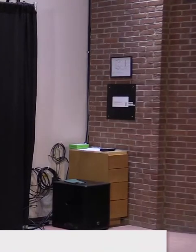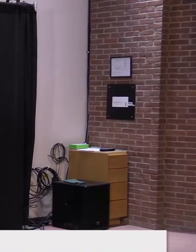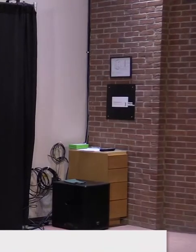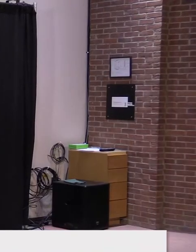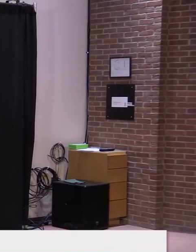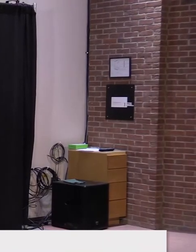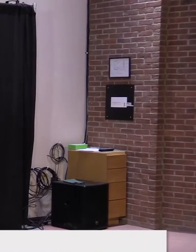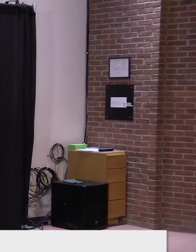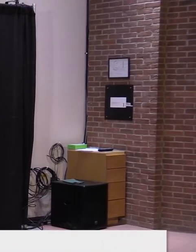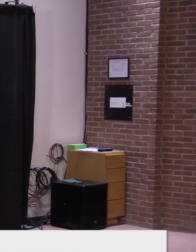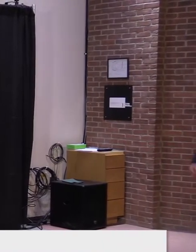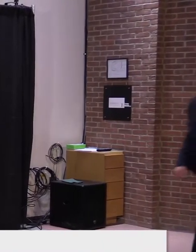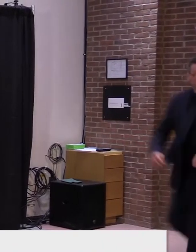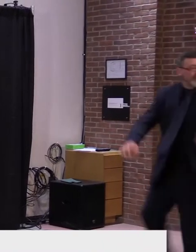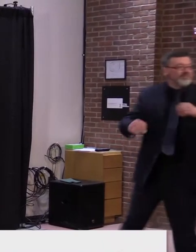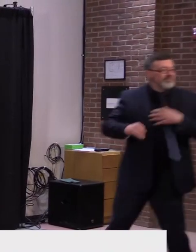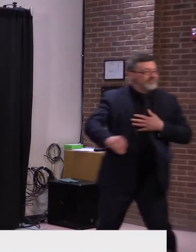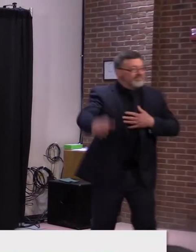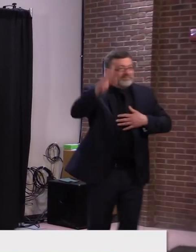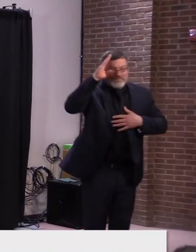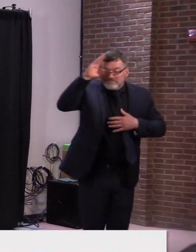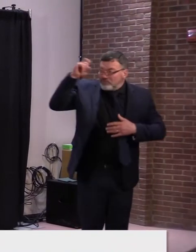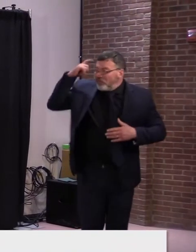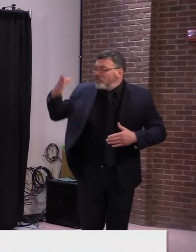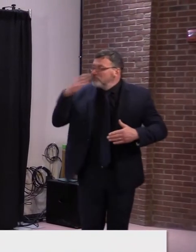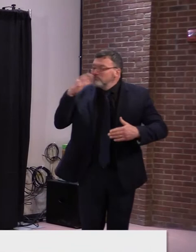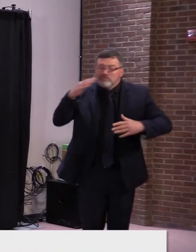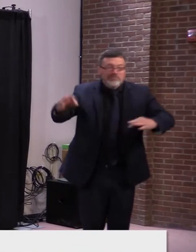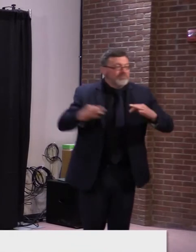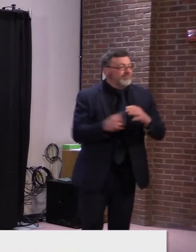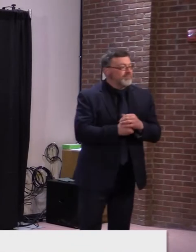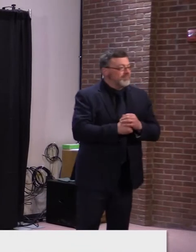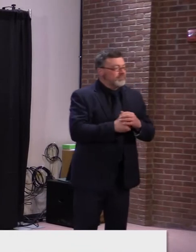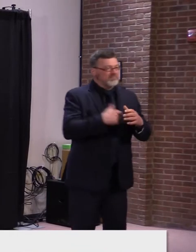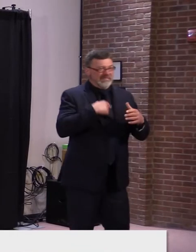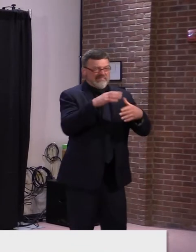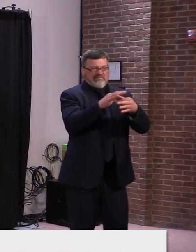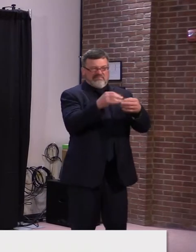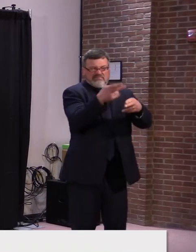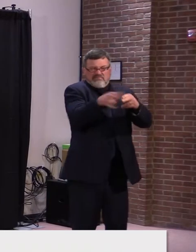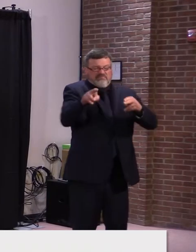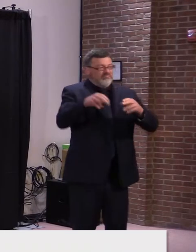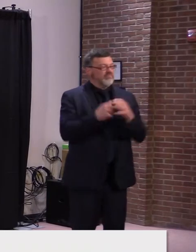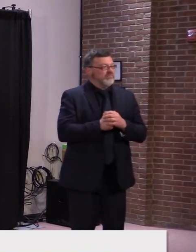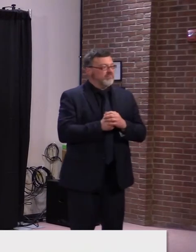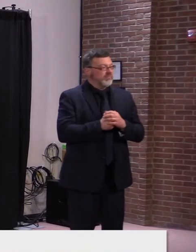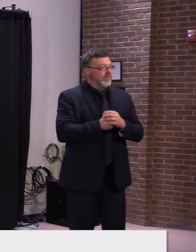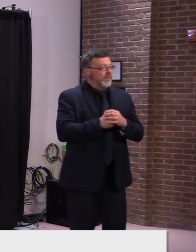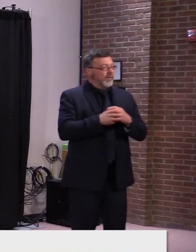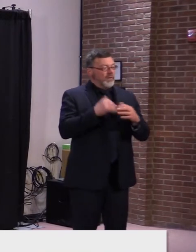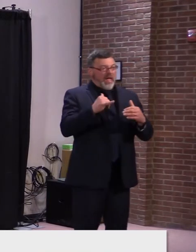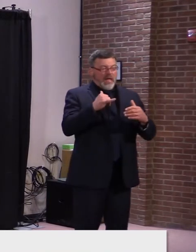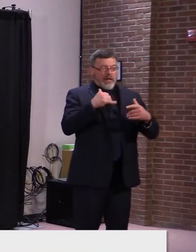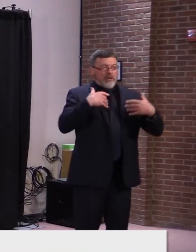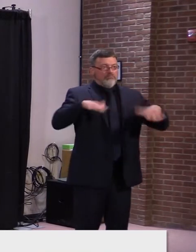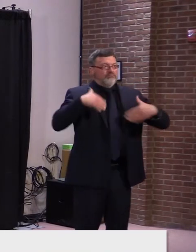Thanks, Governor. And in my brief comments today, I'm going to continue on that theme of the progress that we're going to be